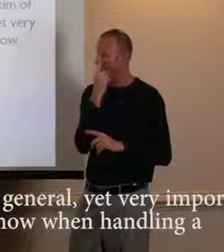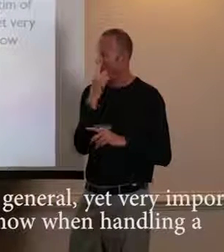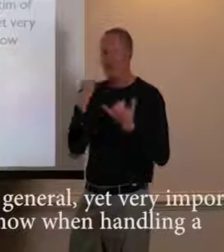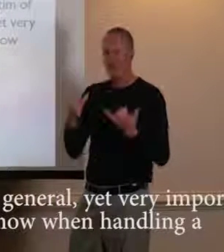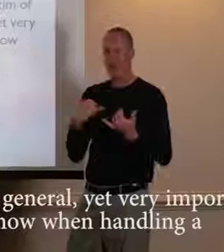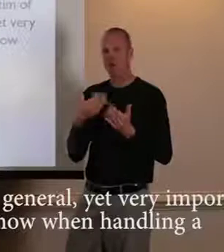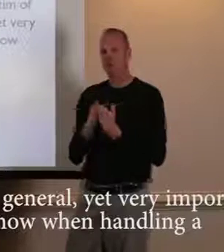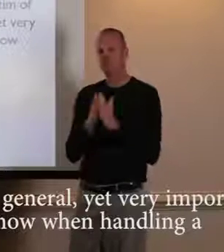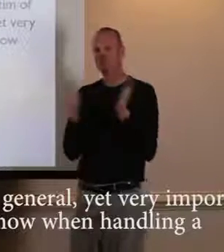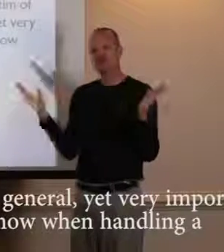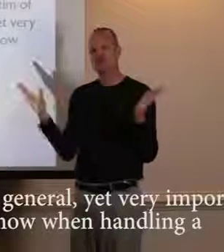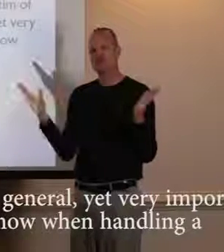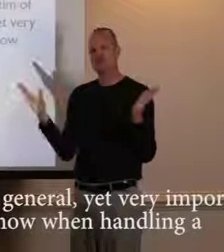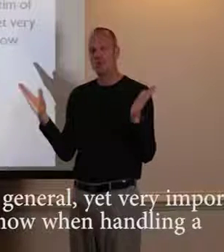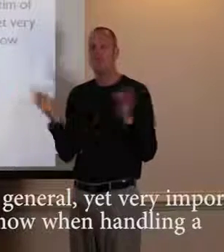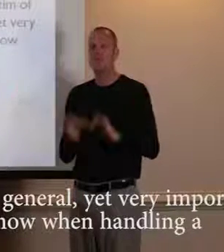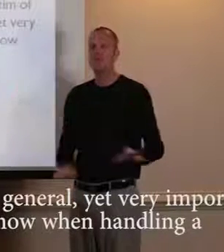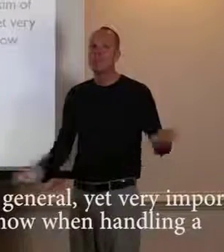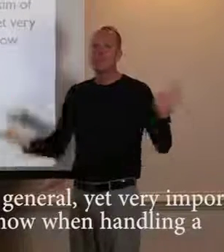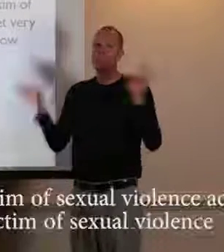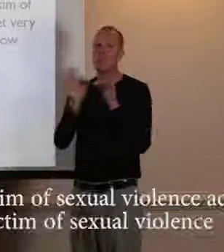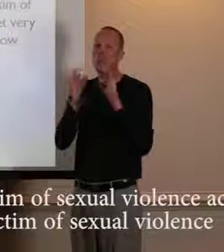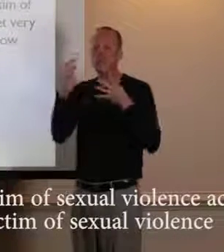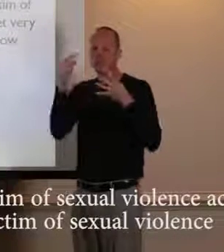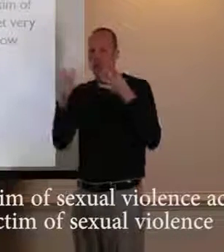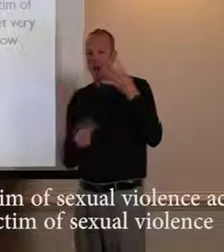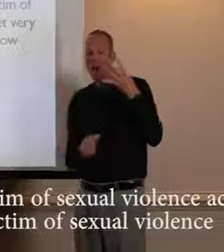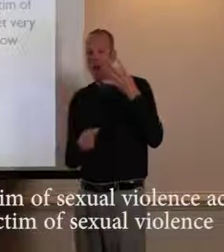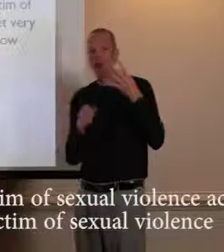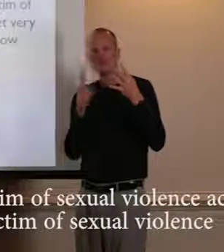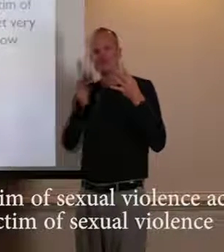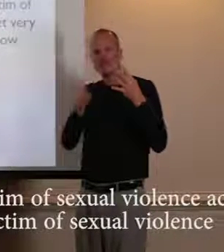important guidelines that you need to know when handling a disclosure.